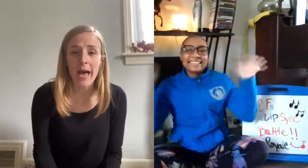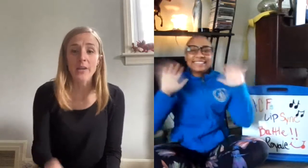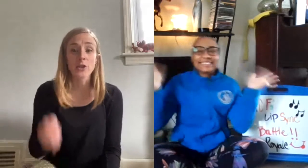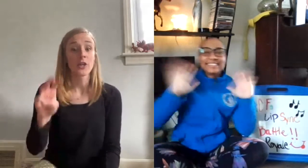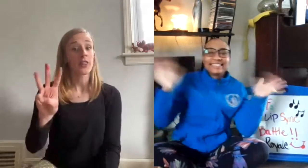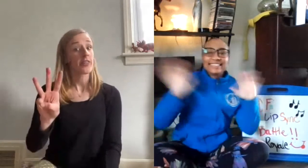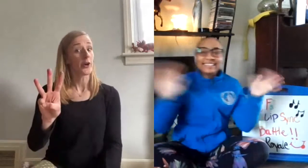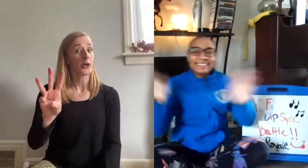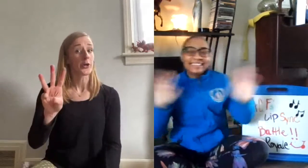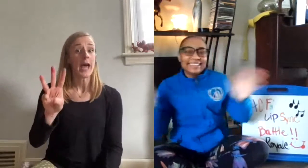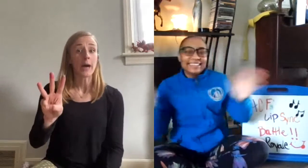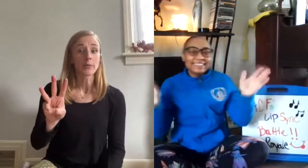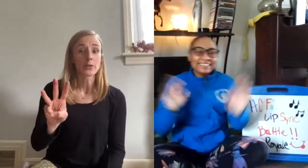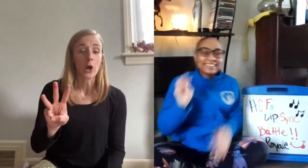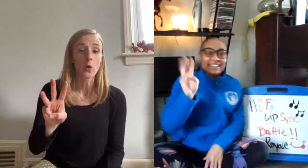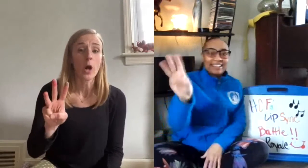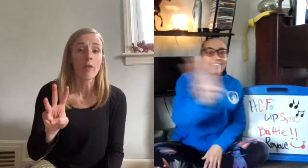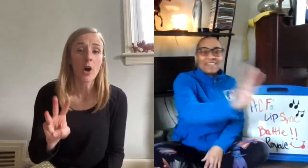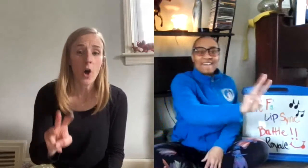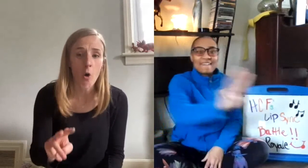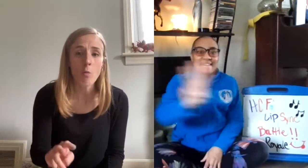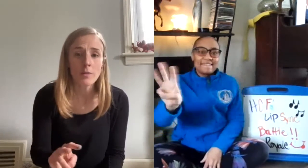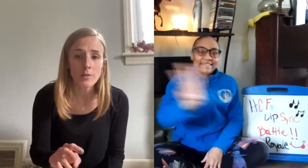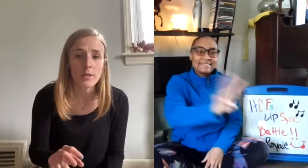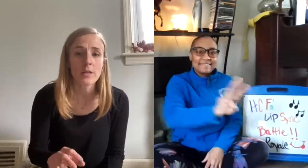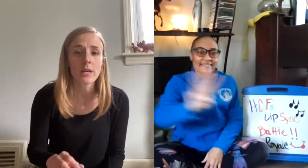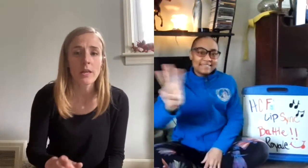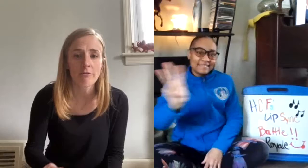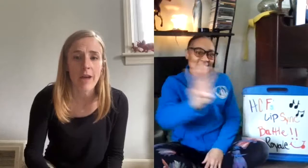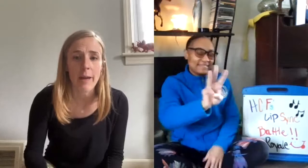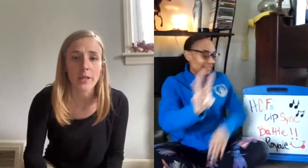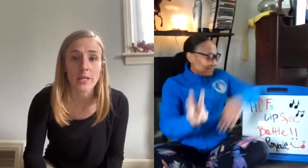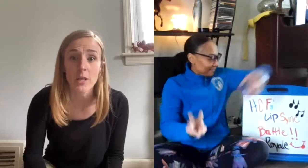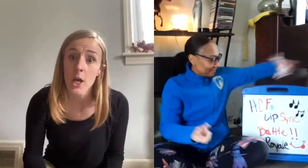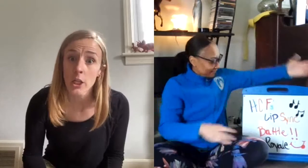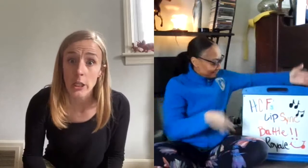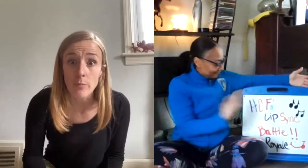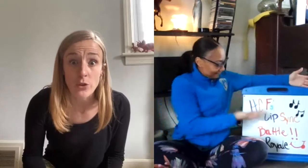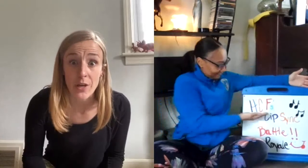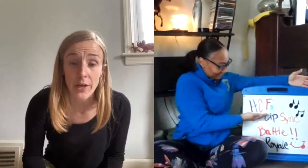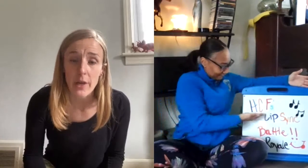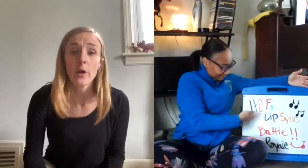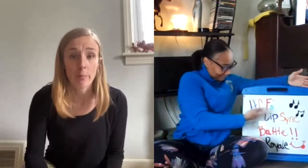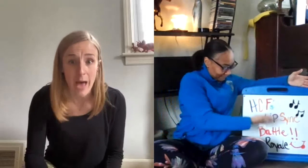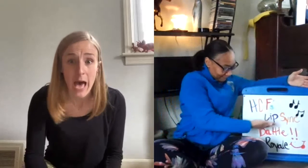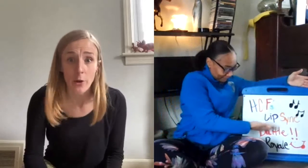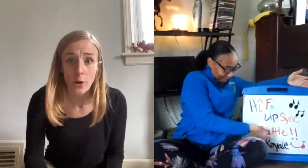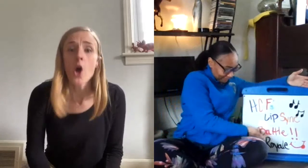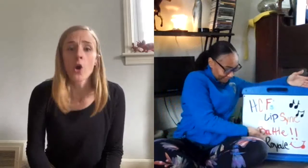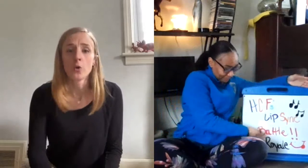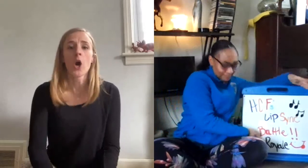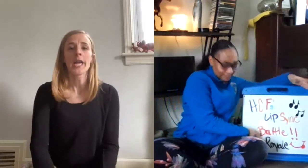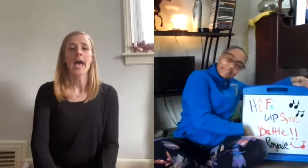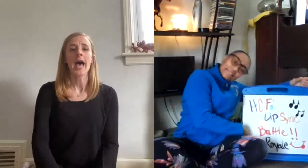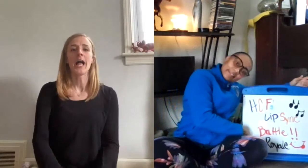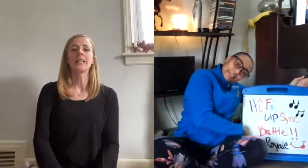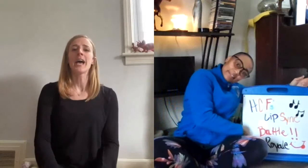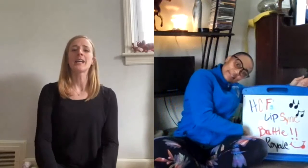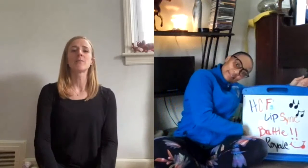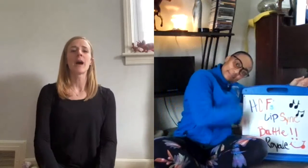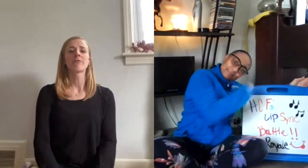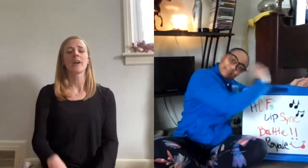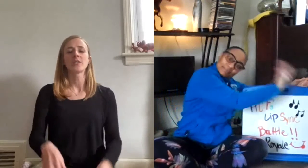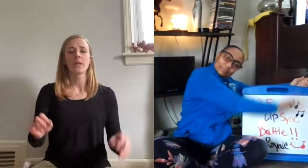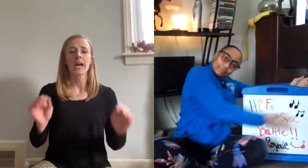friends, and welcome back to the third episode of the Home City Families Lip Sync Battle